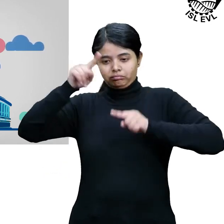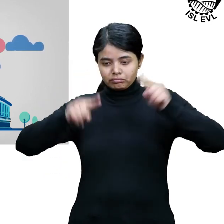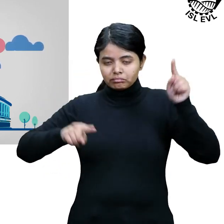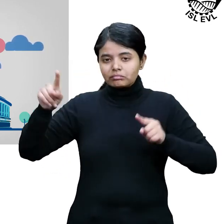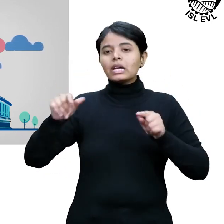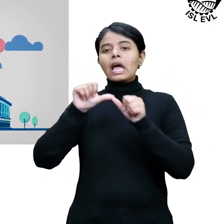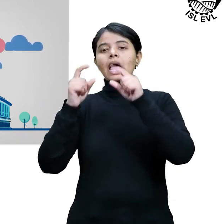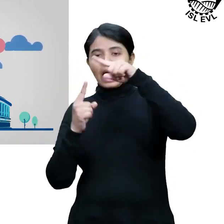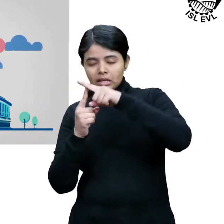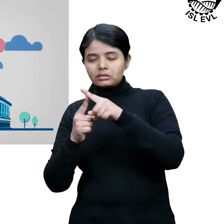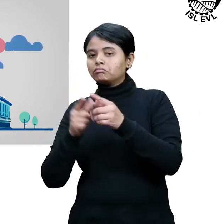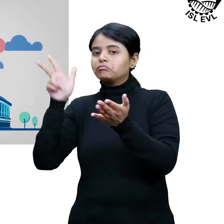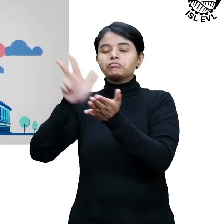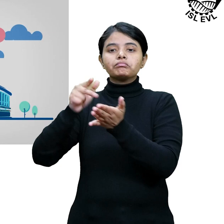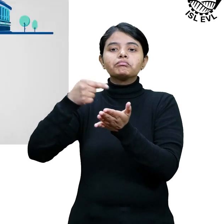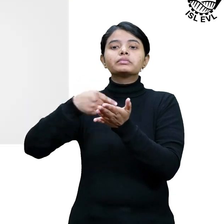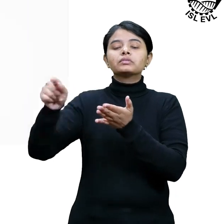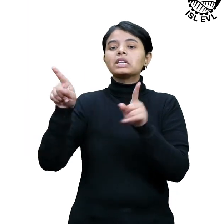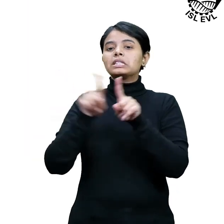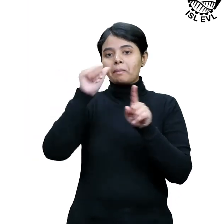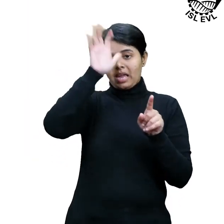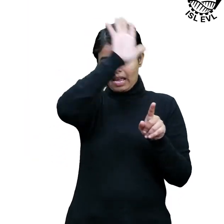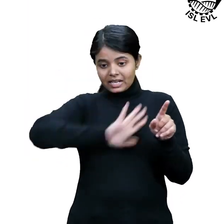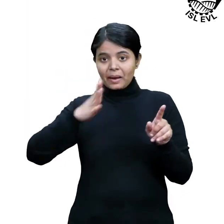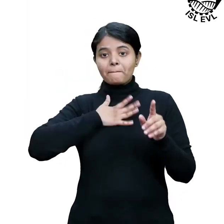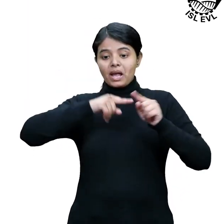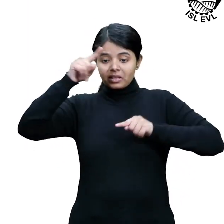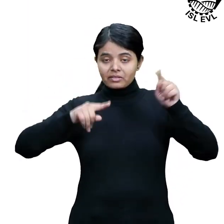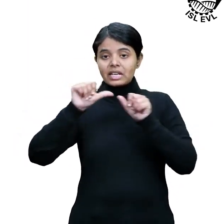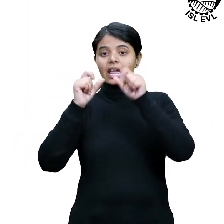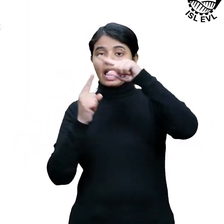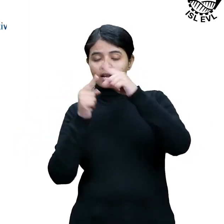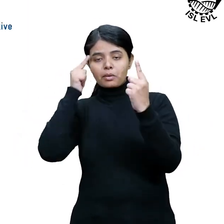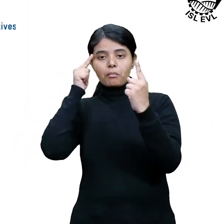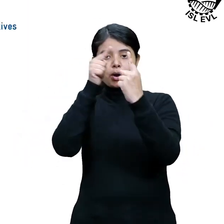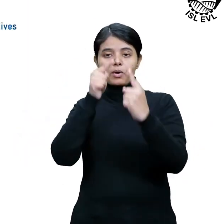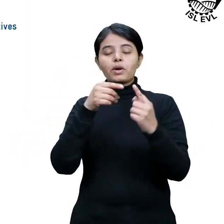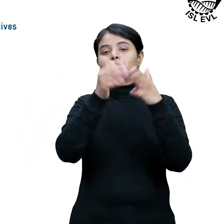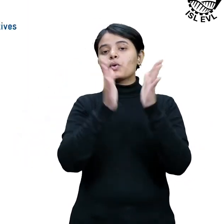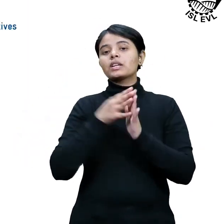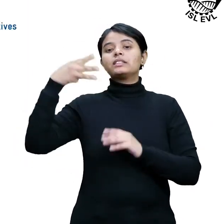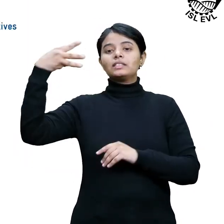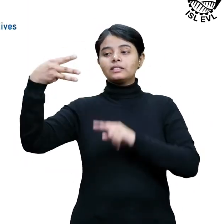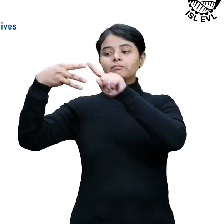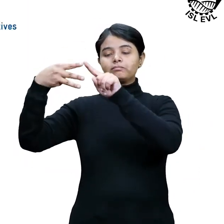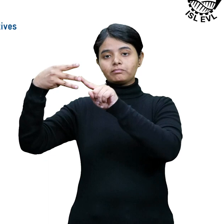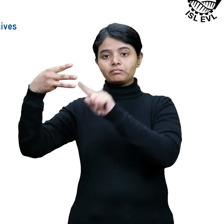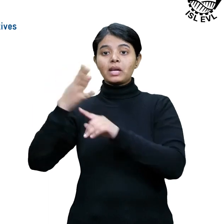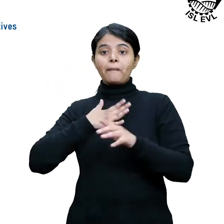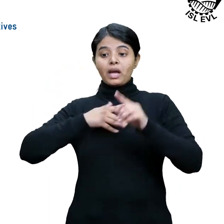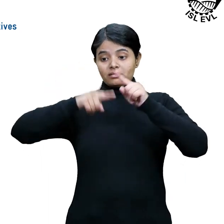Act. In line with the goals of CBD, India's Biodiversity Act has three objectives: